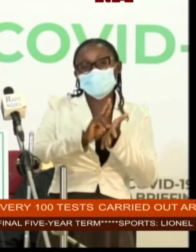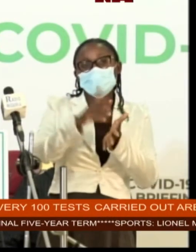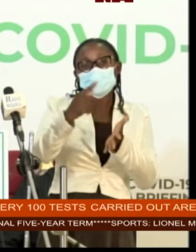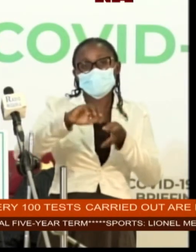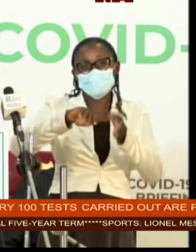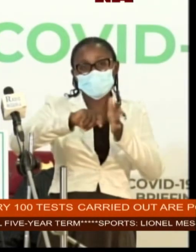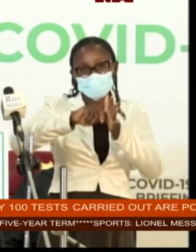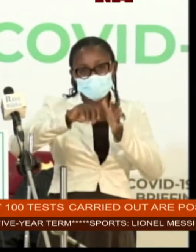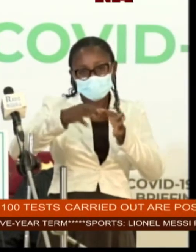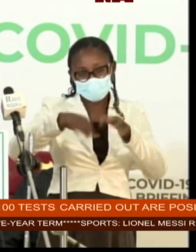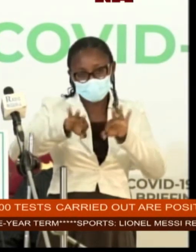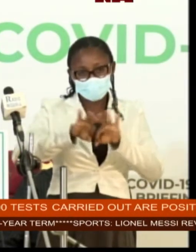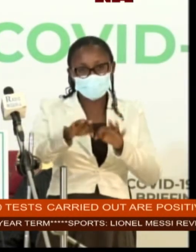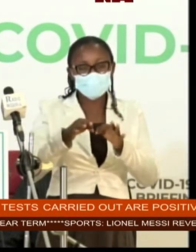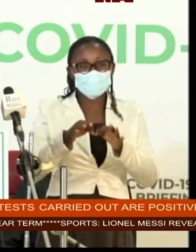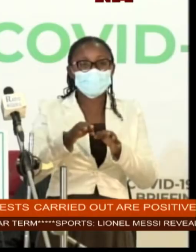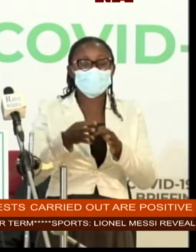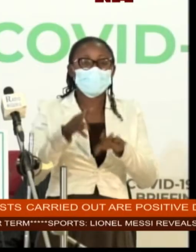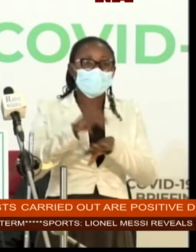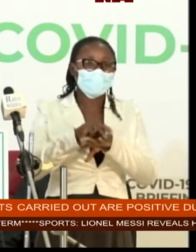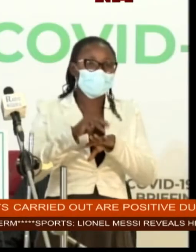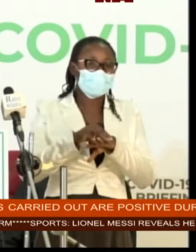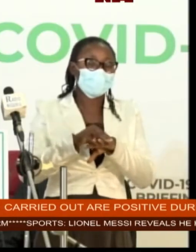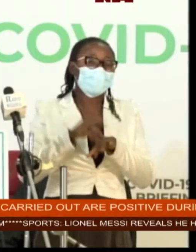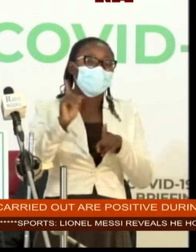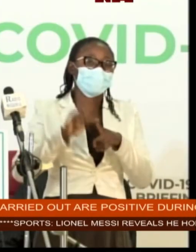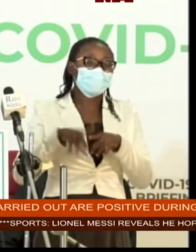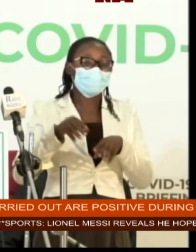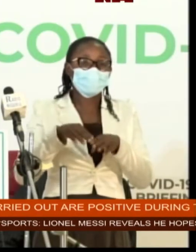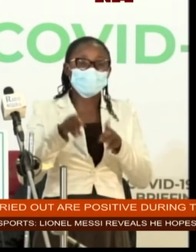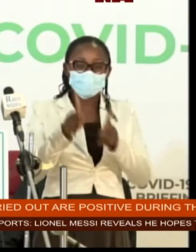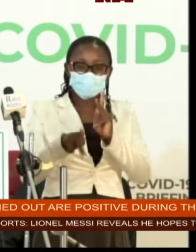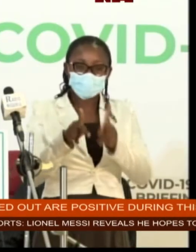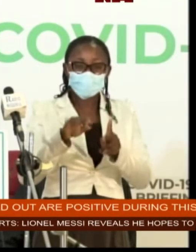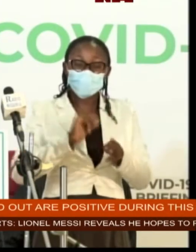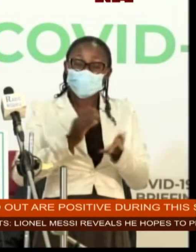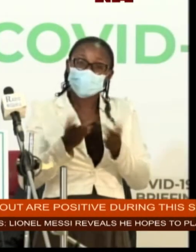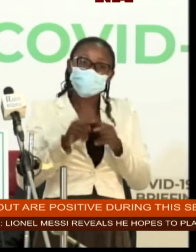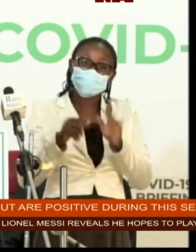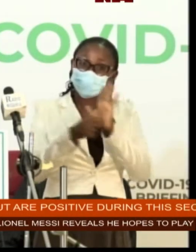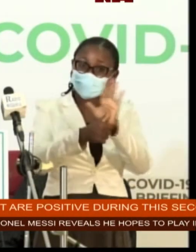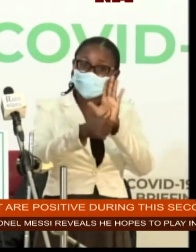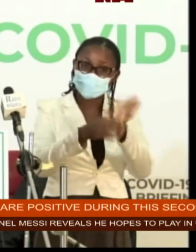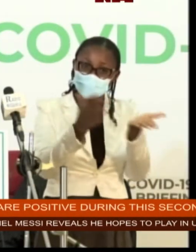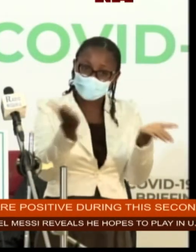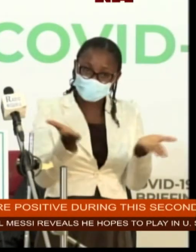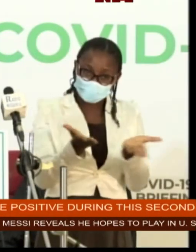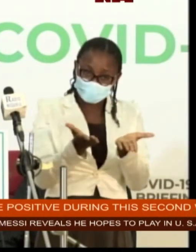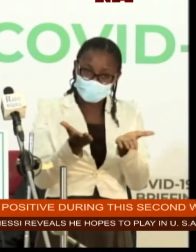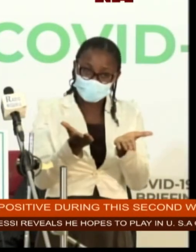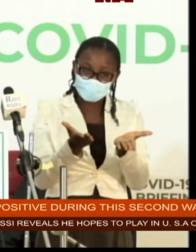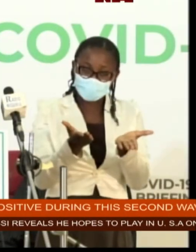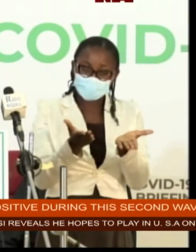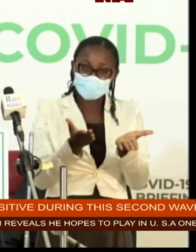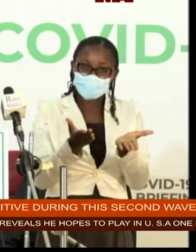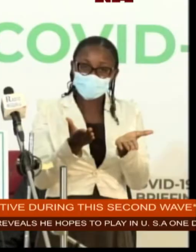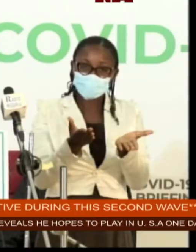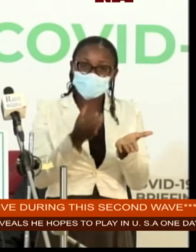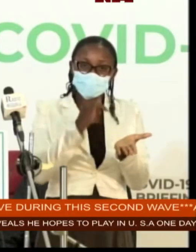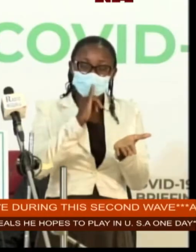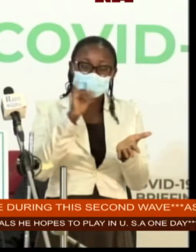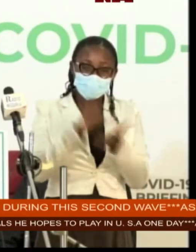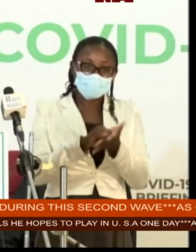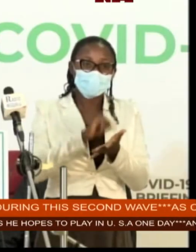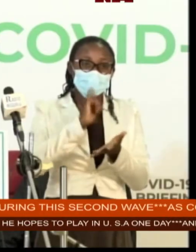messages that are then relayed to the public. But I want to emphasize here is that it's